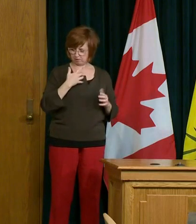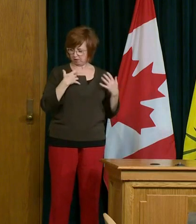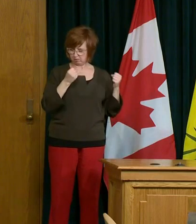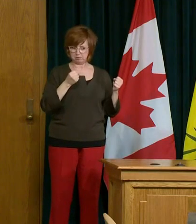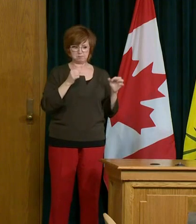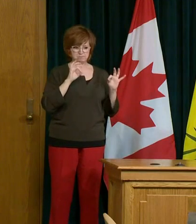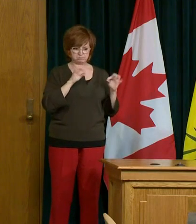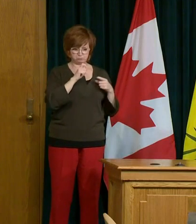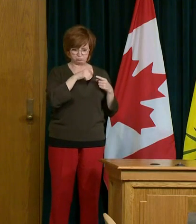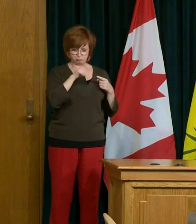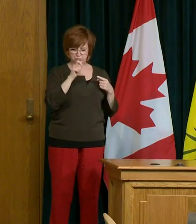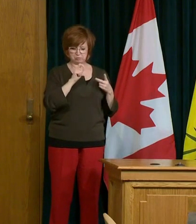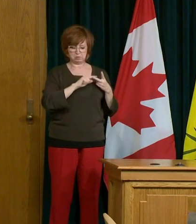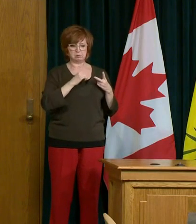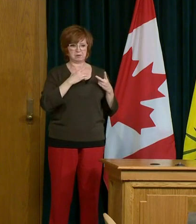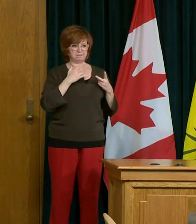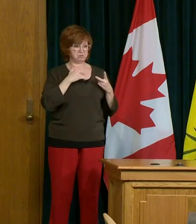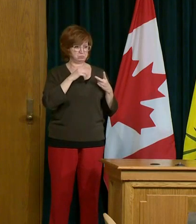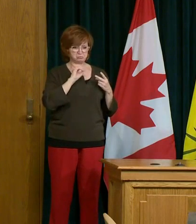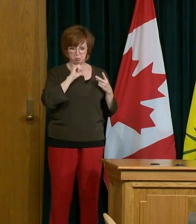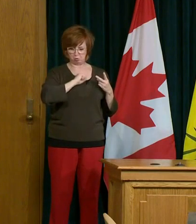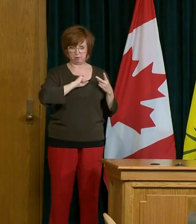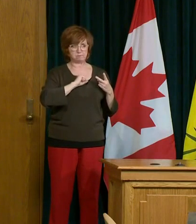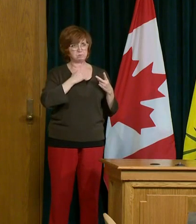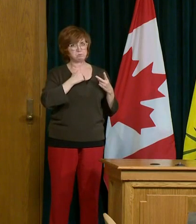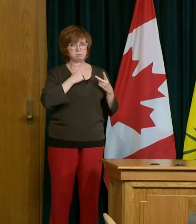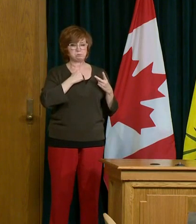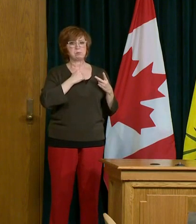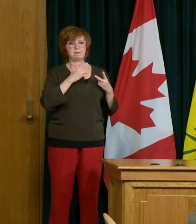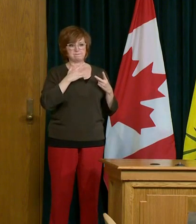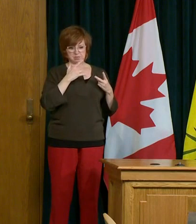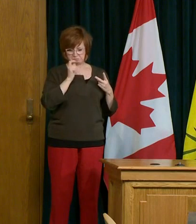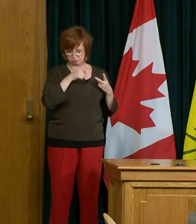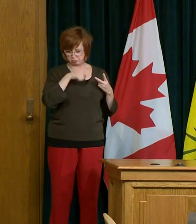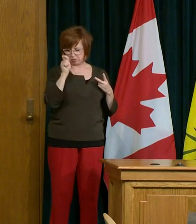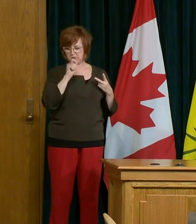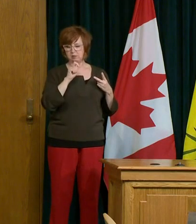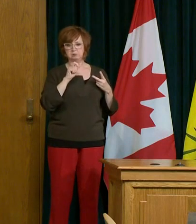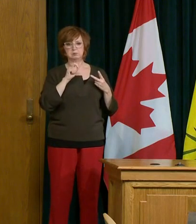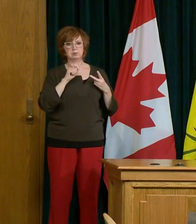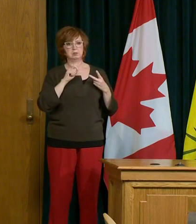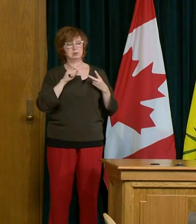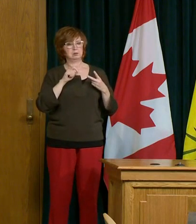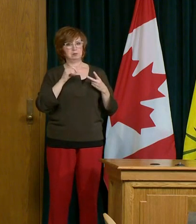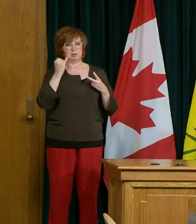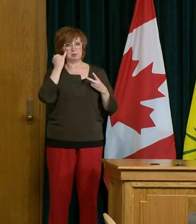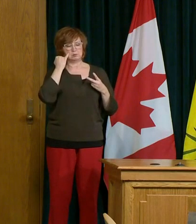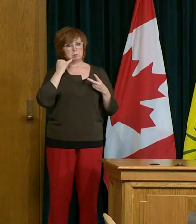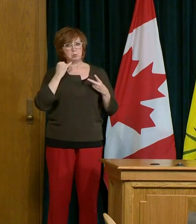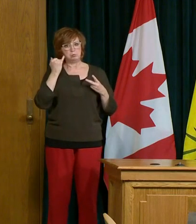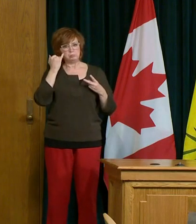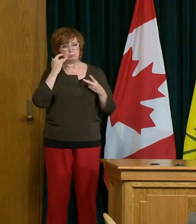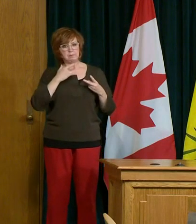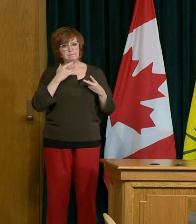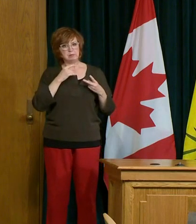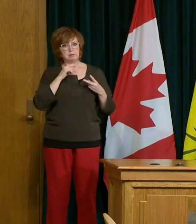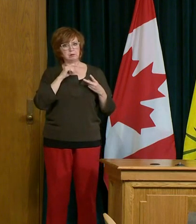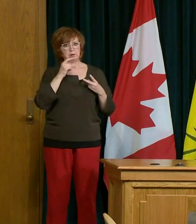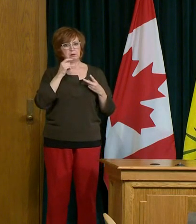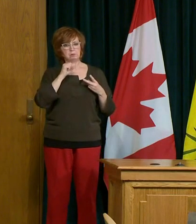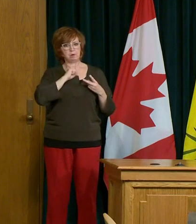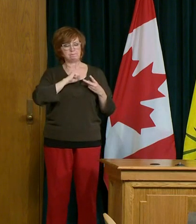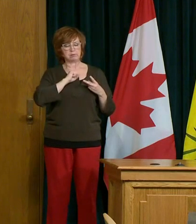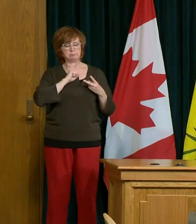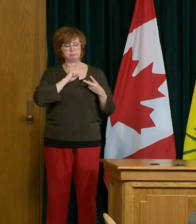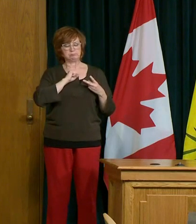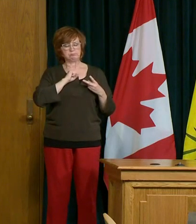comes, if you made an appointment to get your hair cut and then you're not feeling well, you must cancel. You must not go if you're not feeling well, and